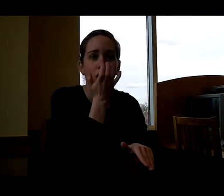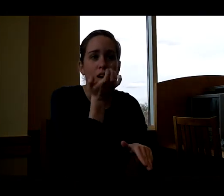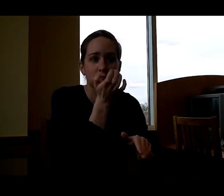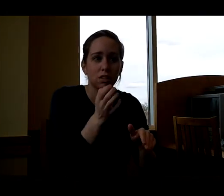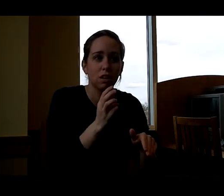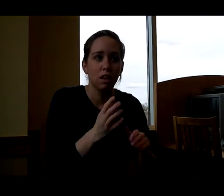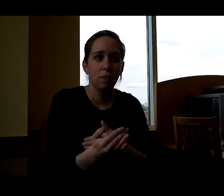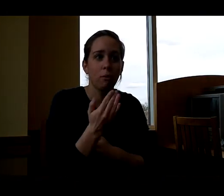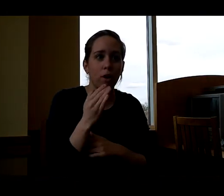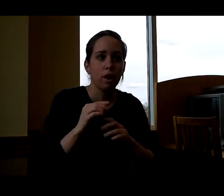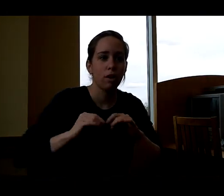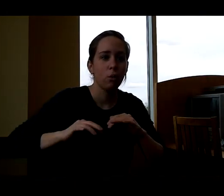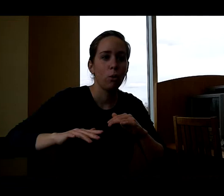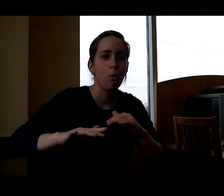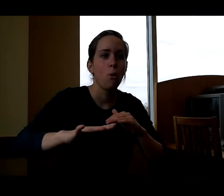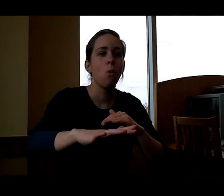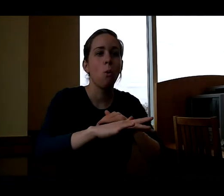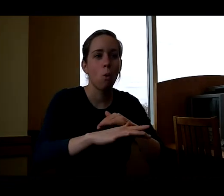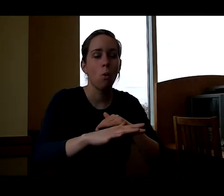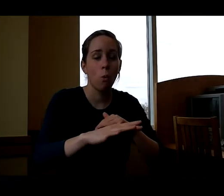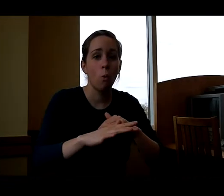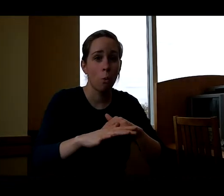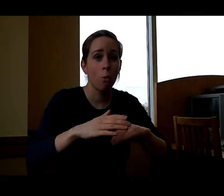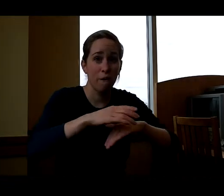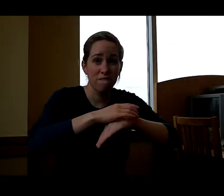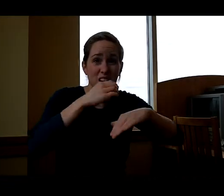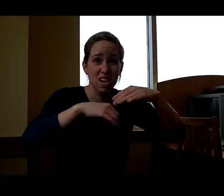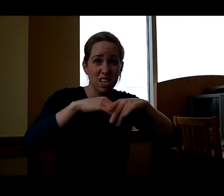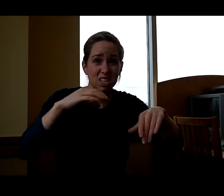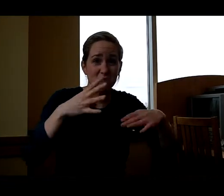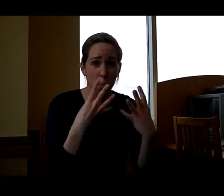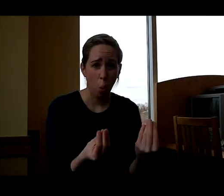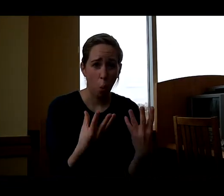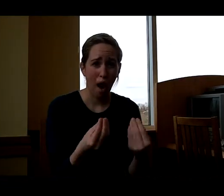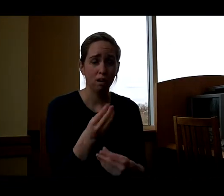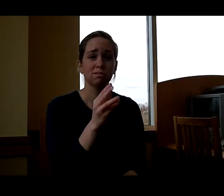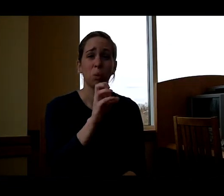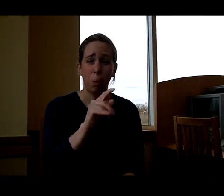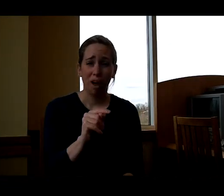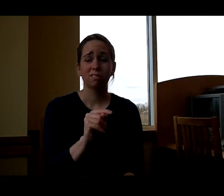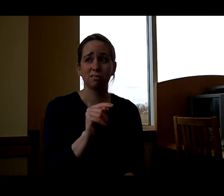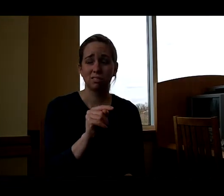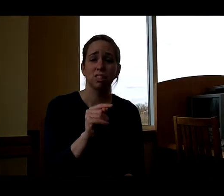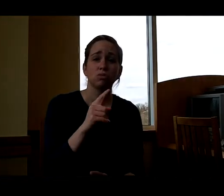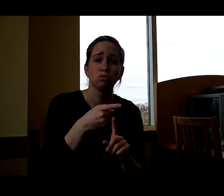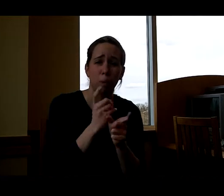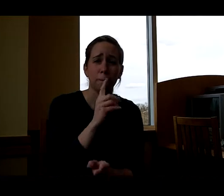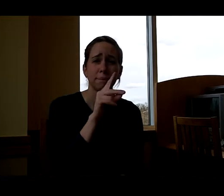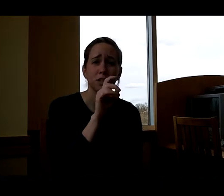in the morning, your feet might get wet. That's from dew or water that was out of the atmosphere that has collected on the